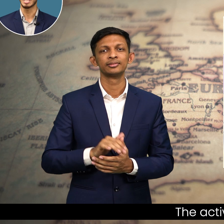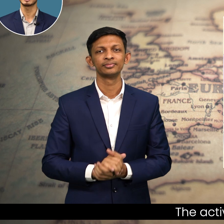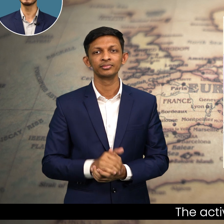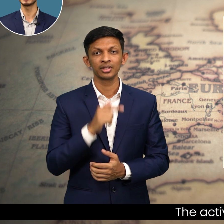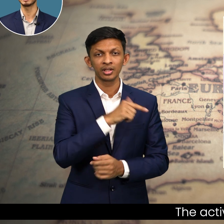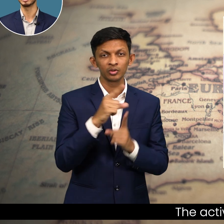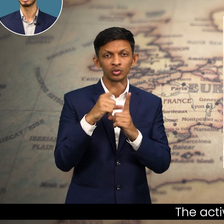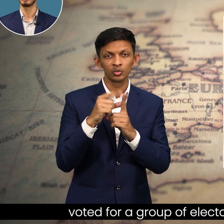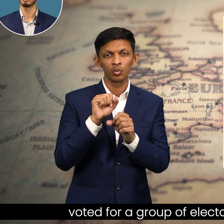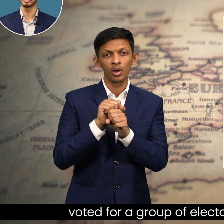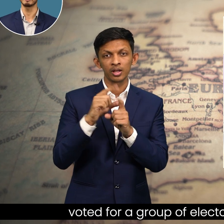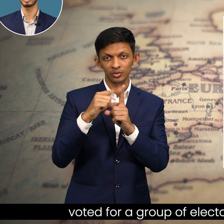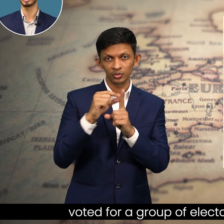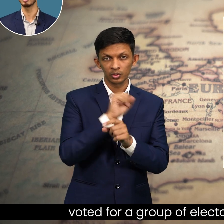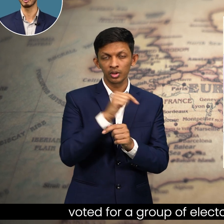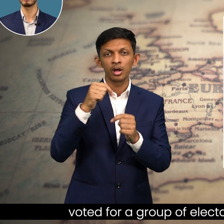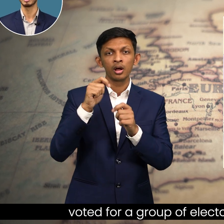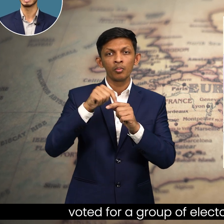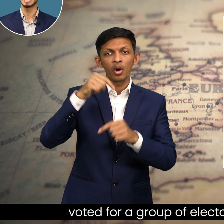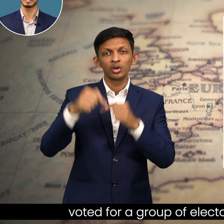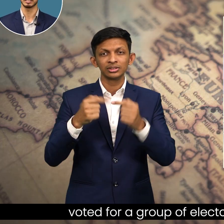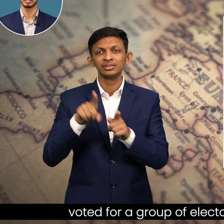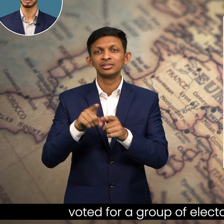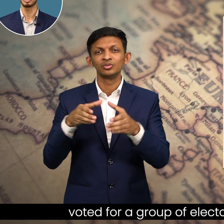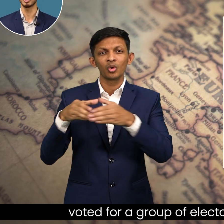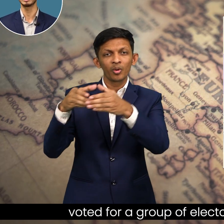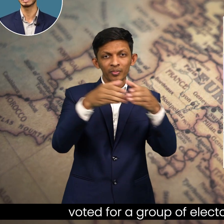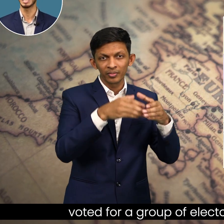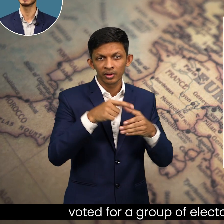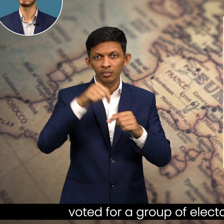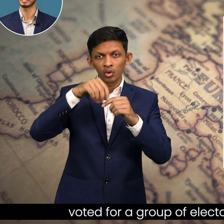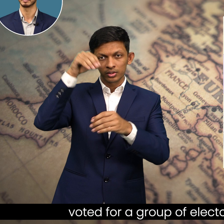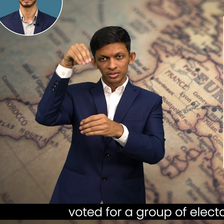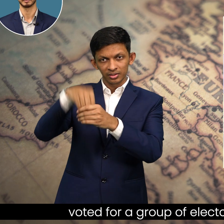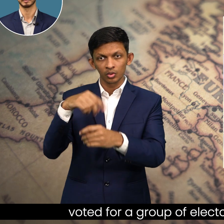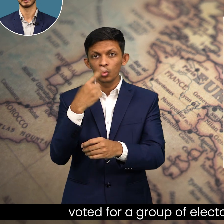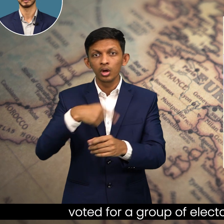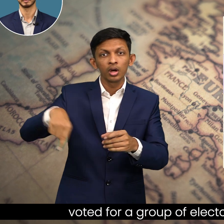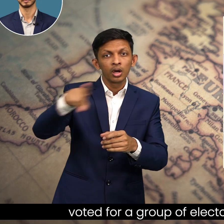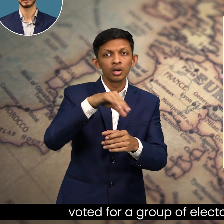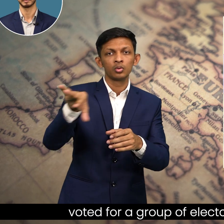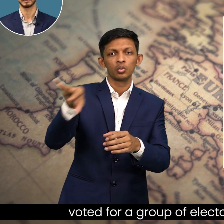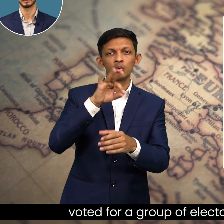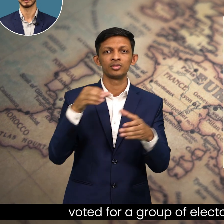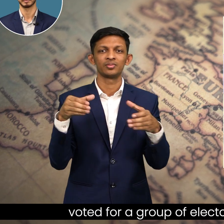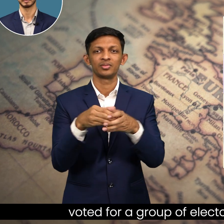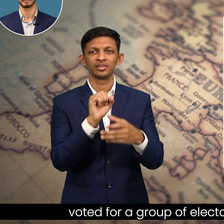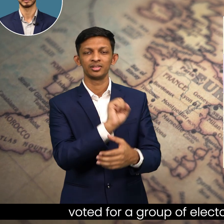The active citizens voted for a group of electors who chose the assembly.